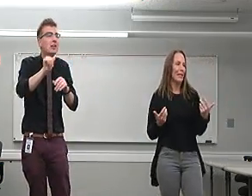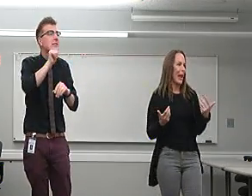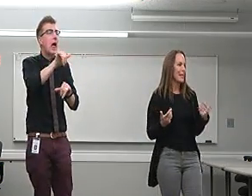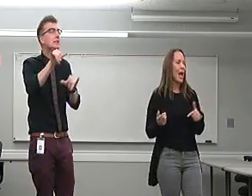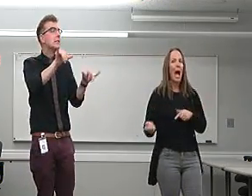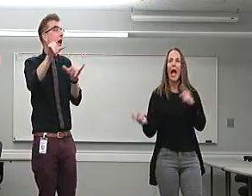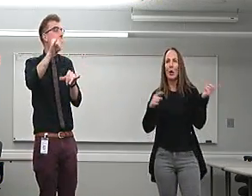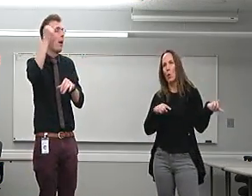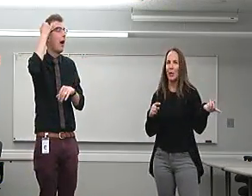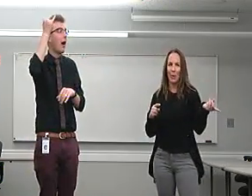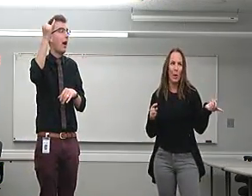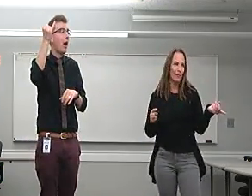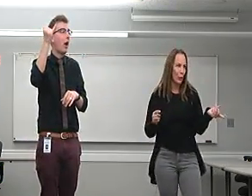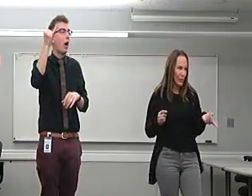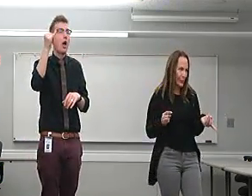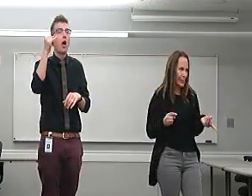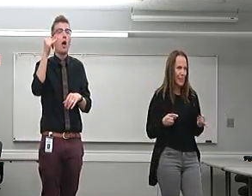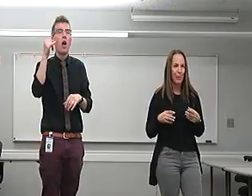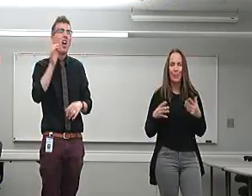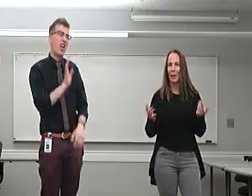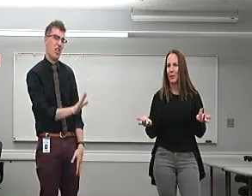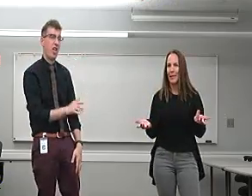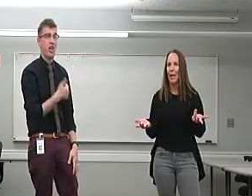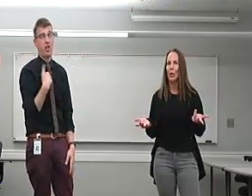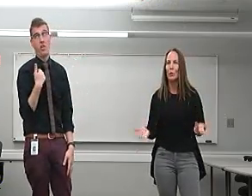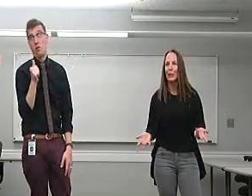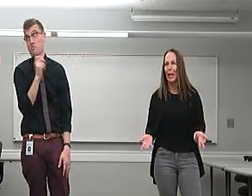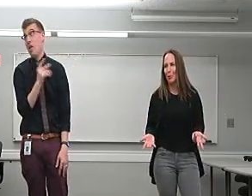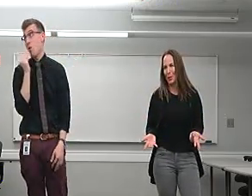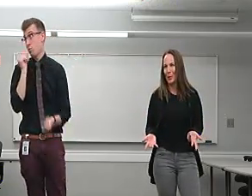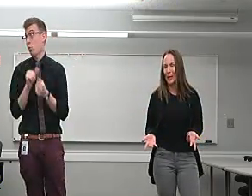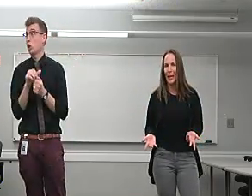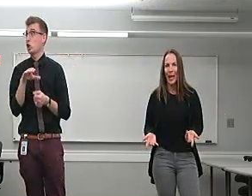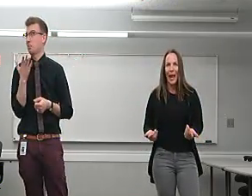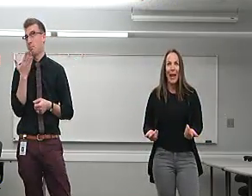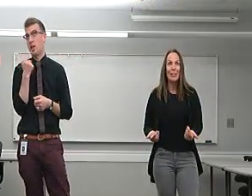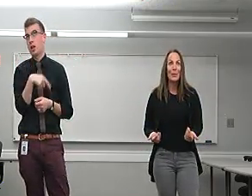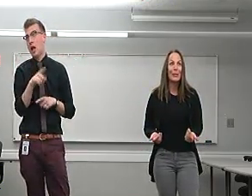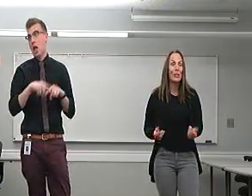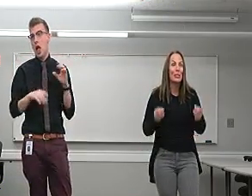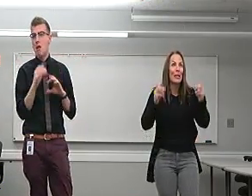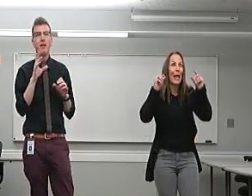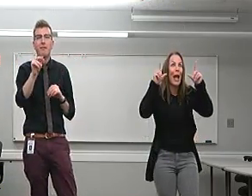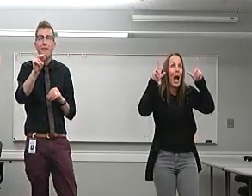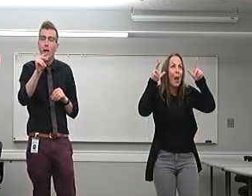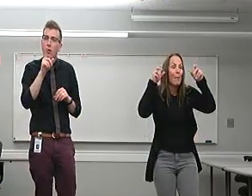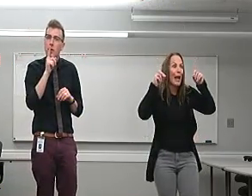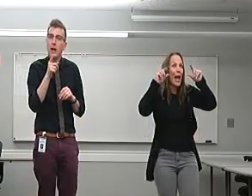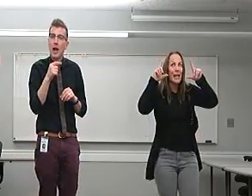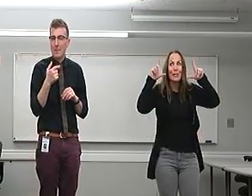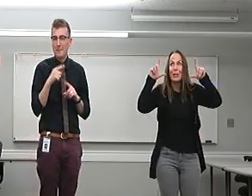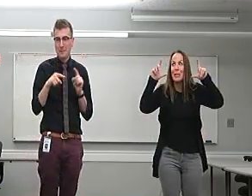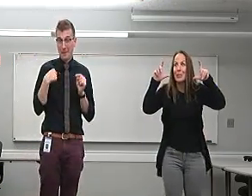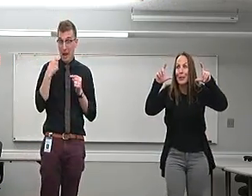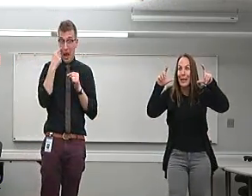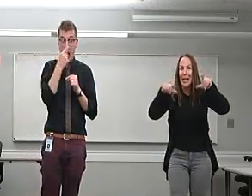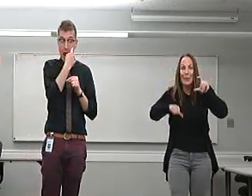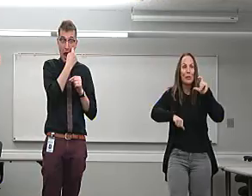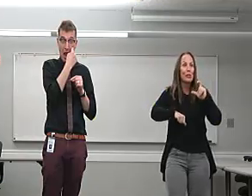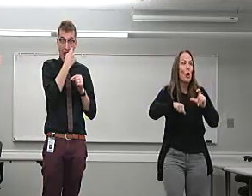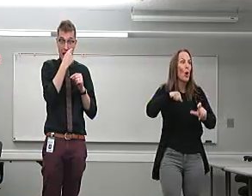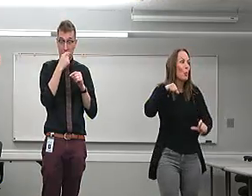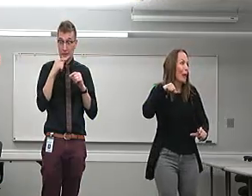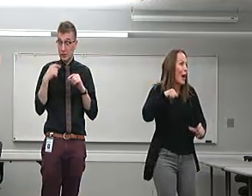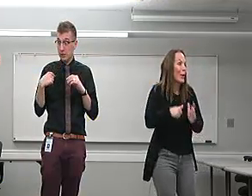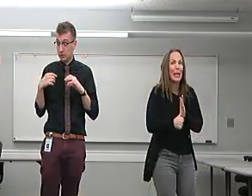want to come home for Christmas because my parents can't communicate with me. It's being just like, my eyes are this big, and I'm so proud, and